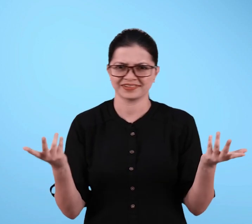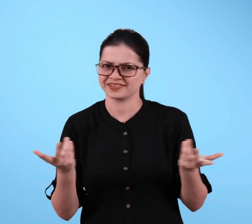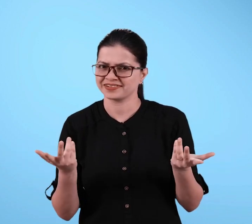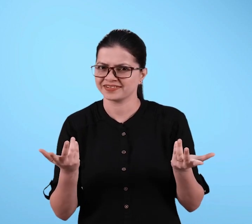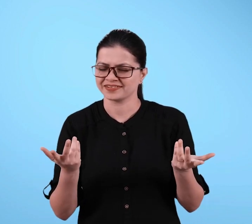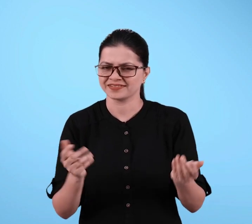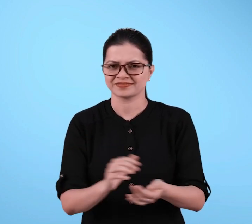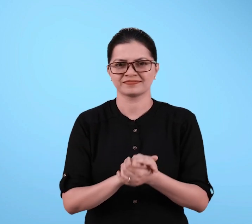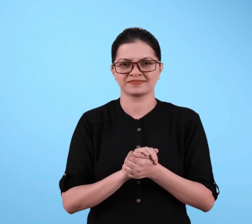It appears that in